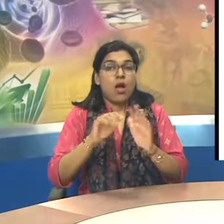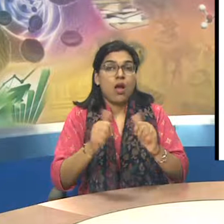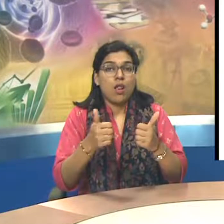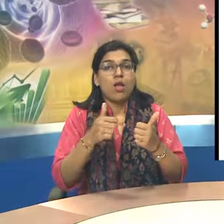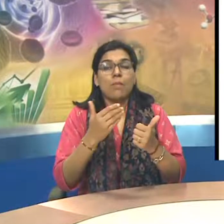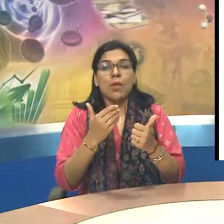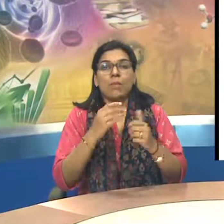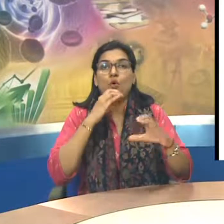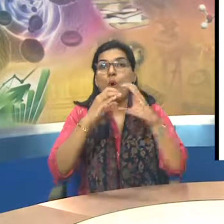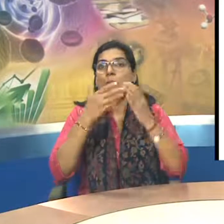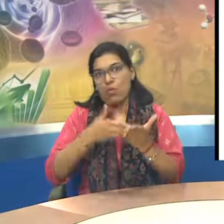more persons